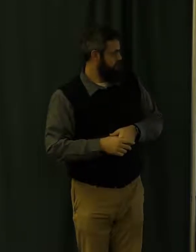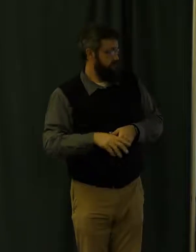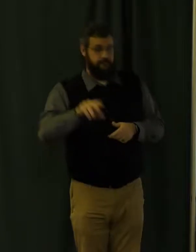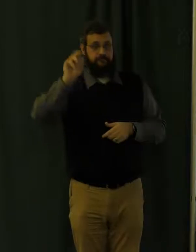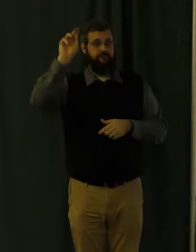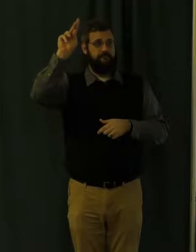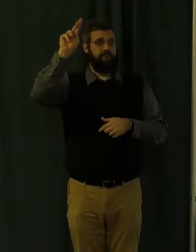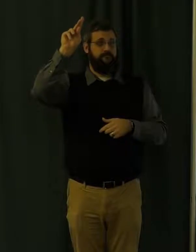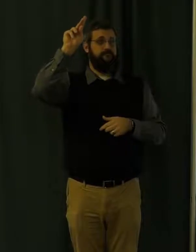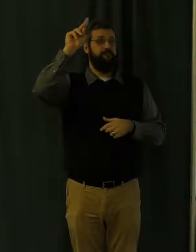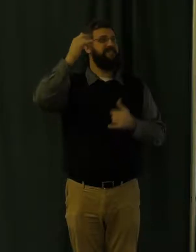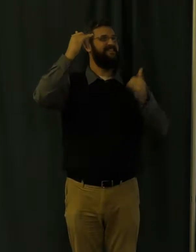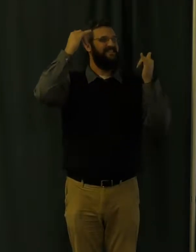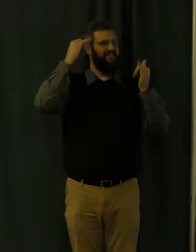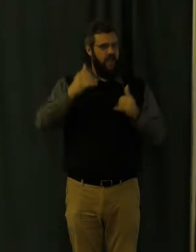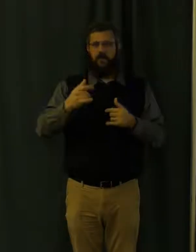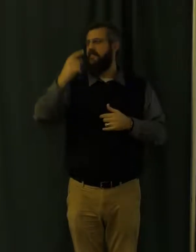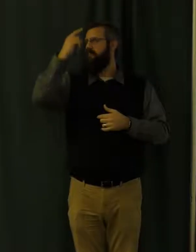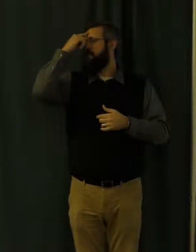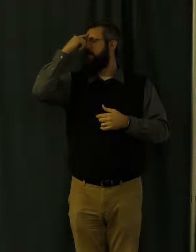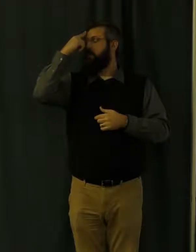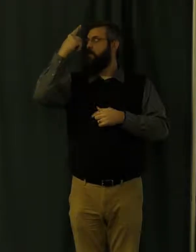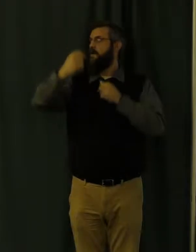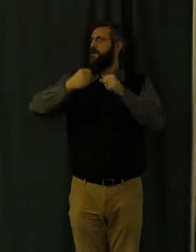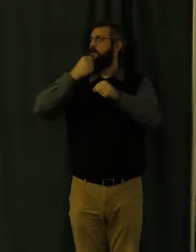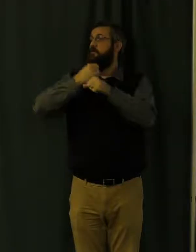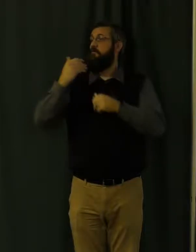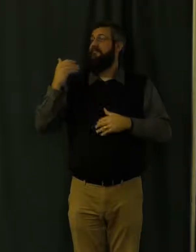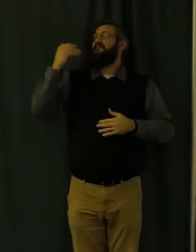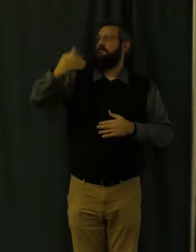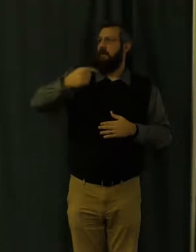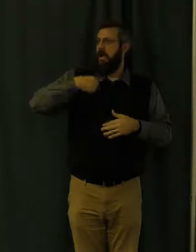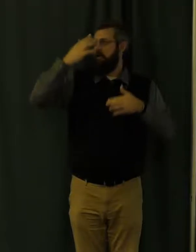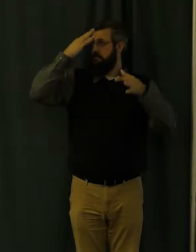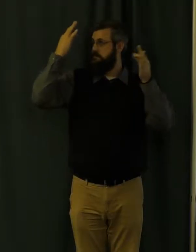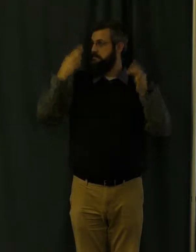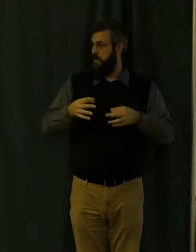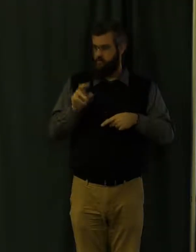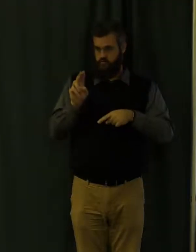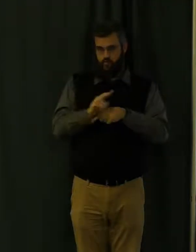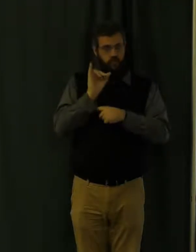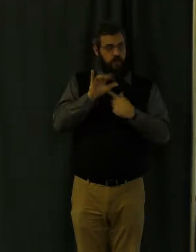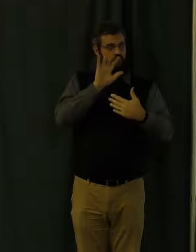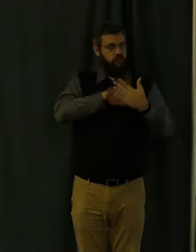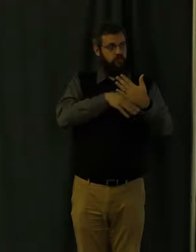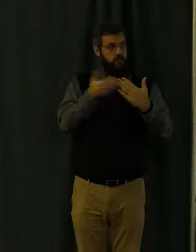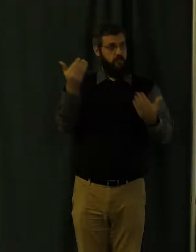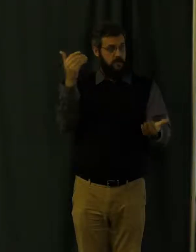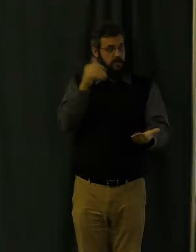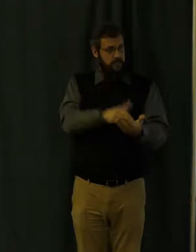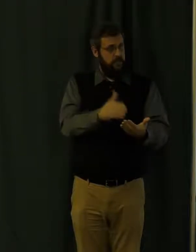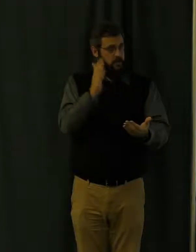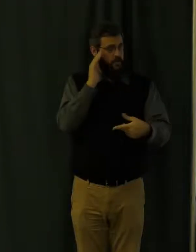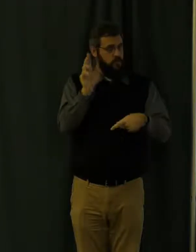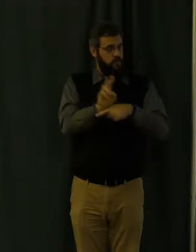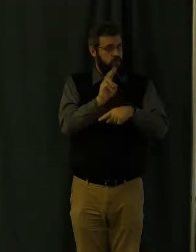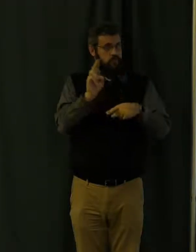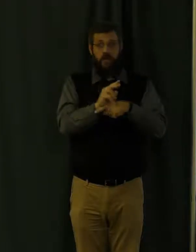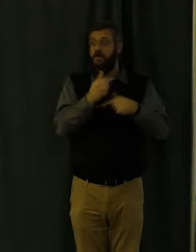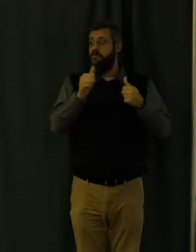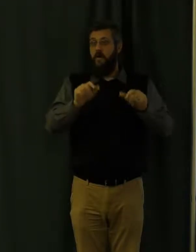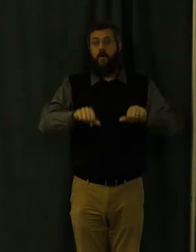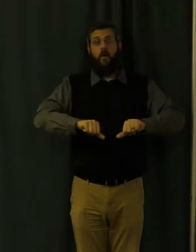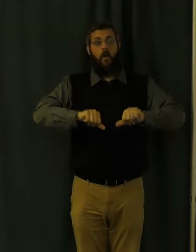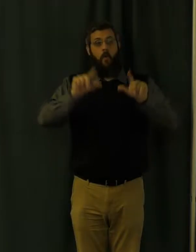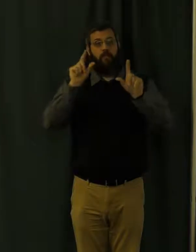Okay. Now, fast forward 1 year from now, and I decide to use this writing rubric again, and I go to open it from